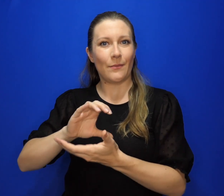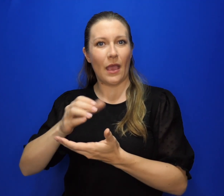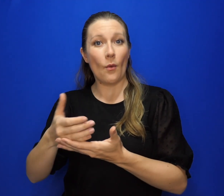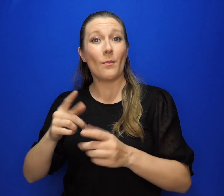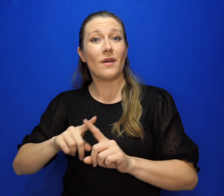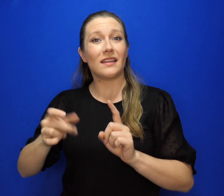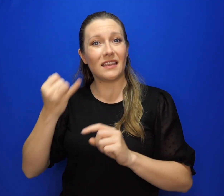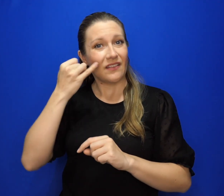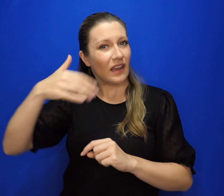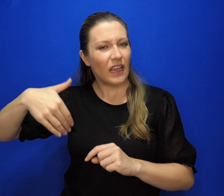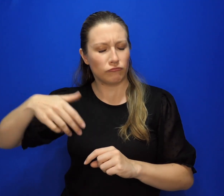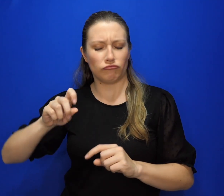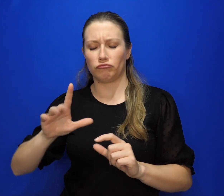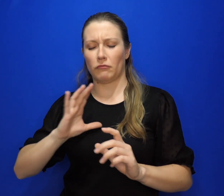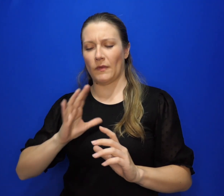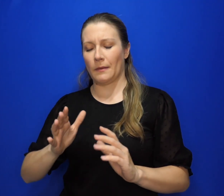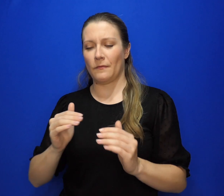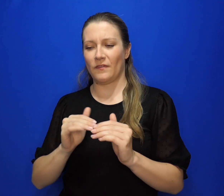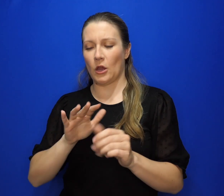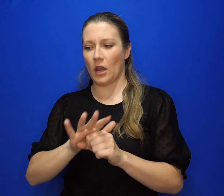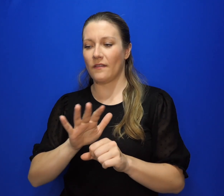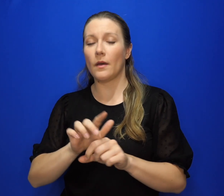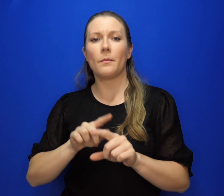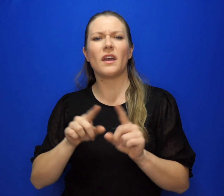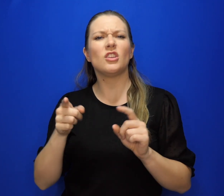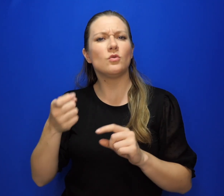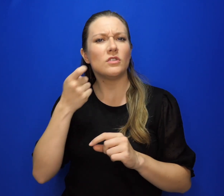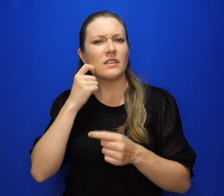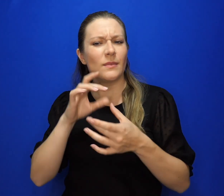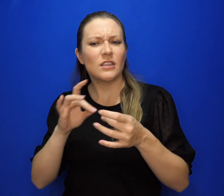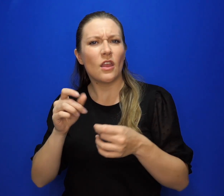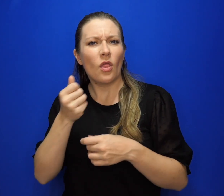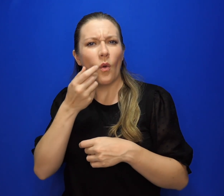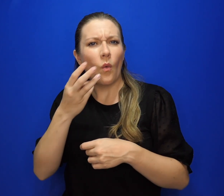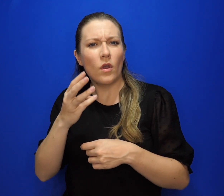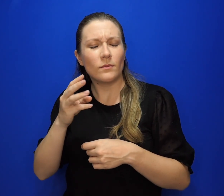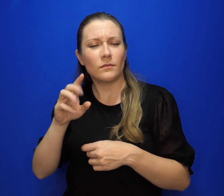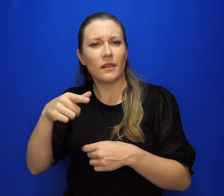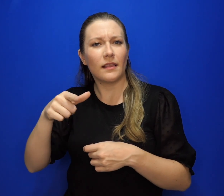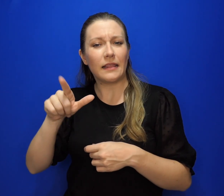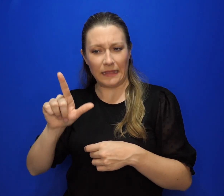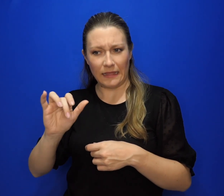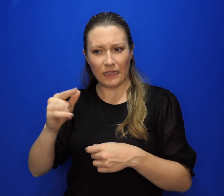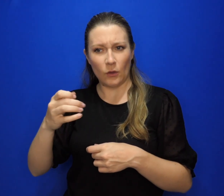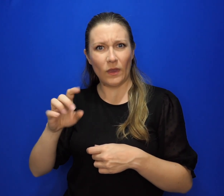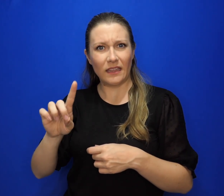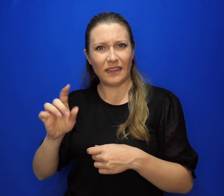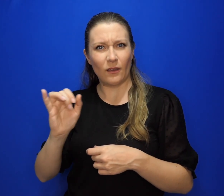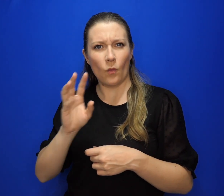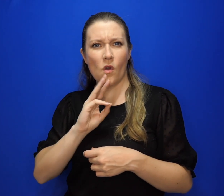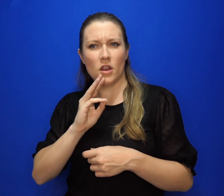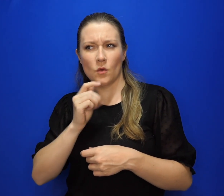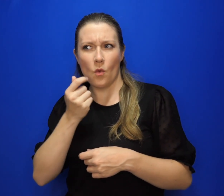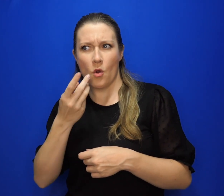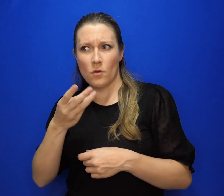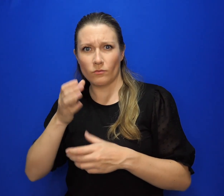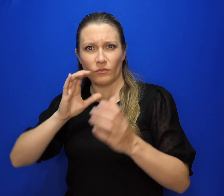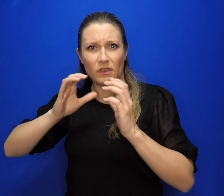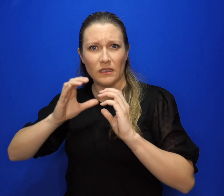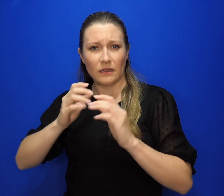enough. What did you just say about the warm liquid? What does that do? That helps your body pull up the sugar quicker? So